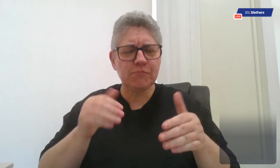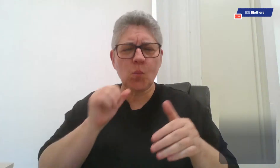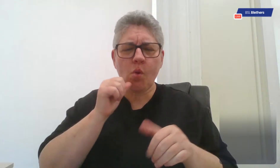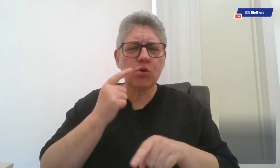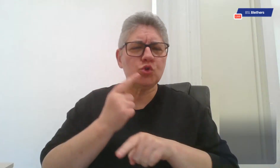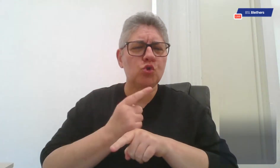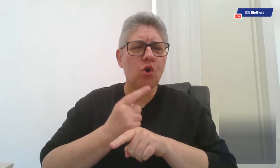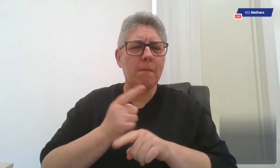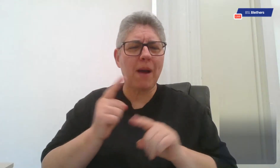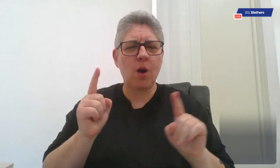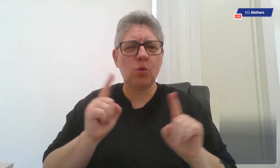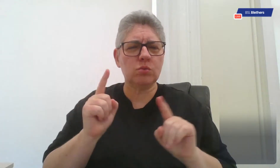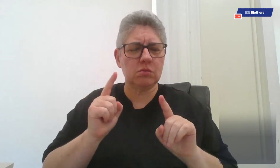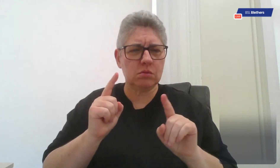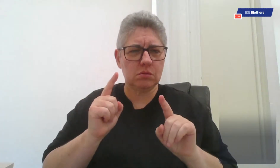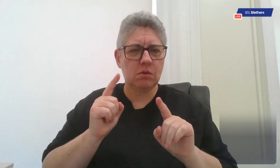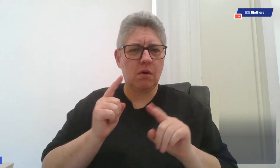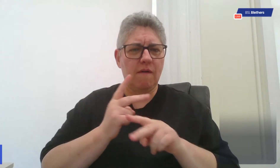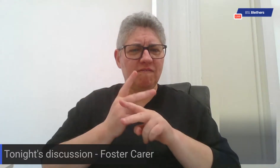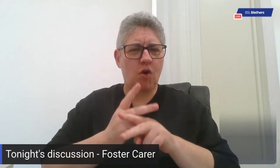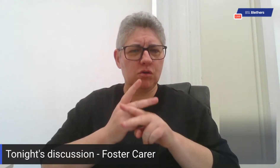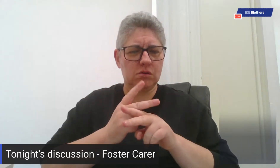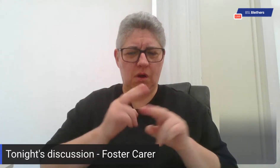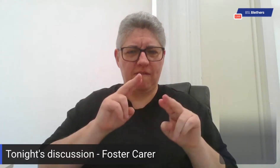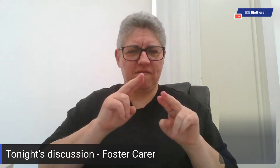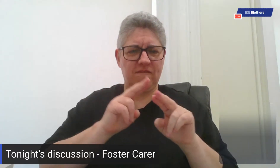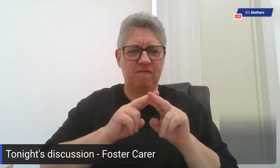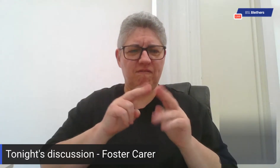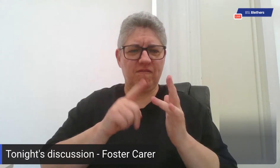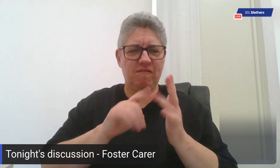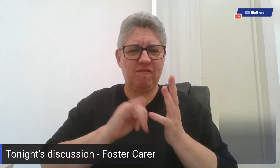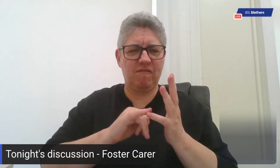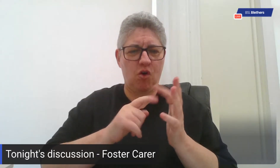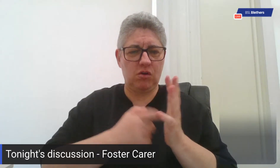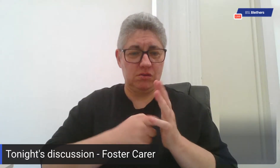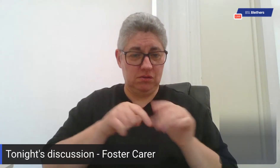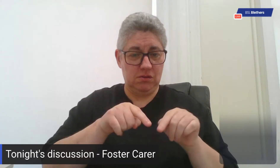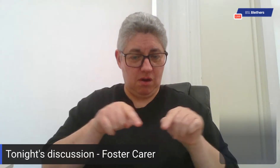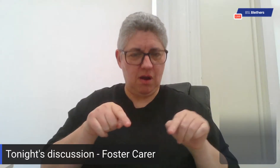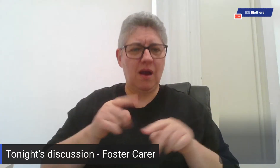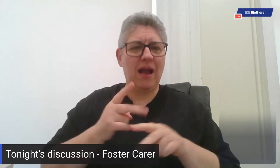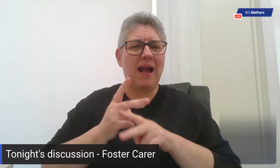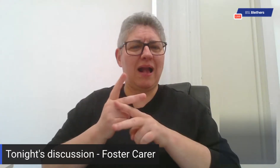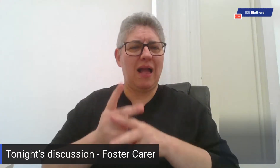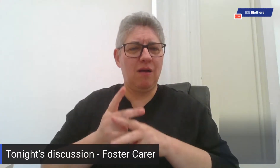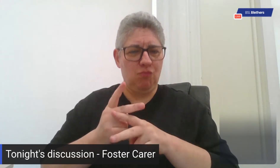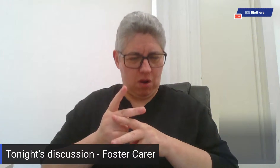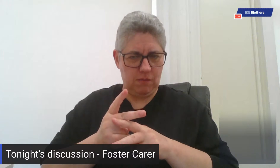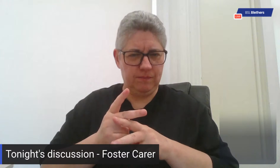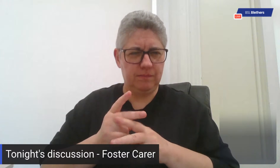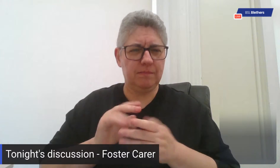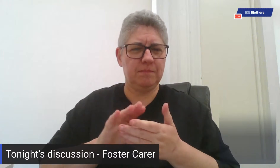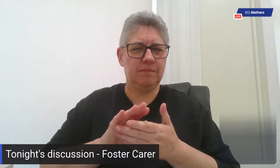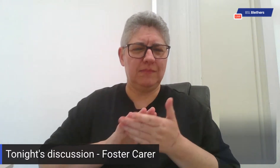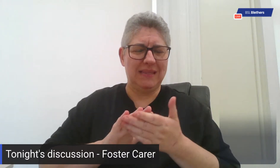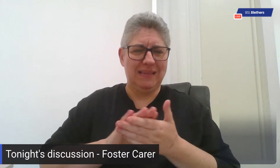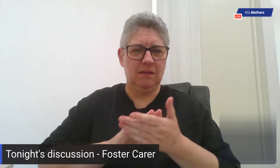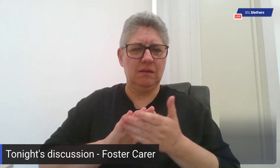and our Blethers today will focus on the issue of foster caring.